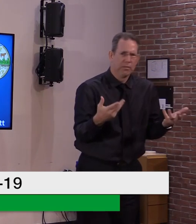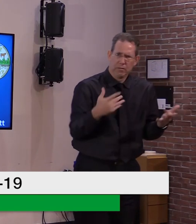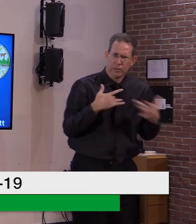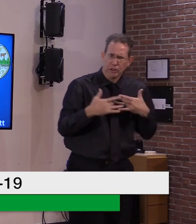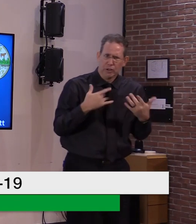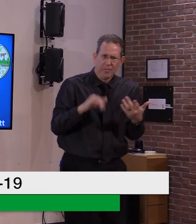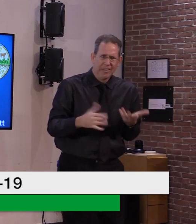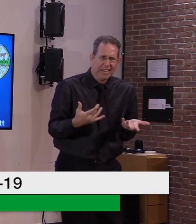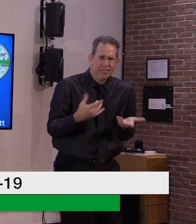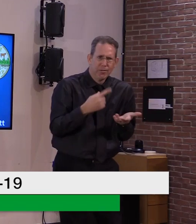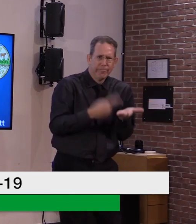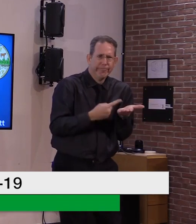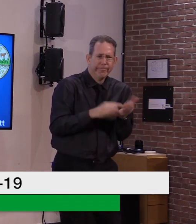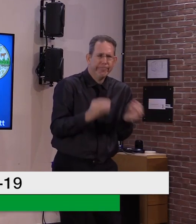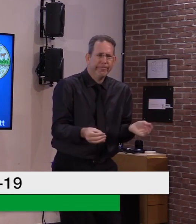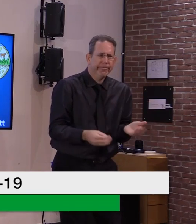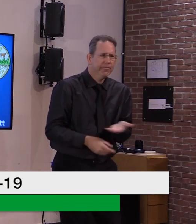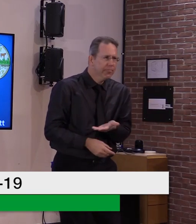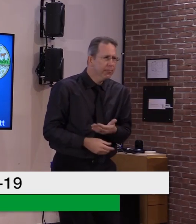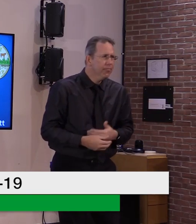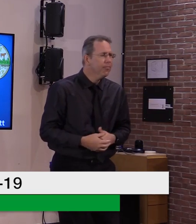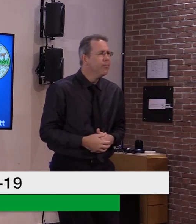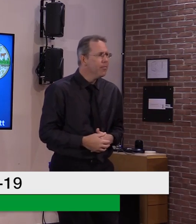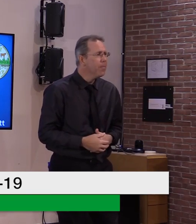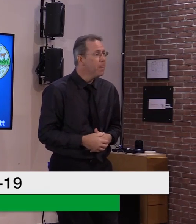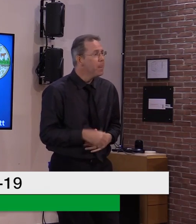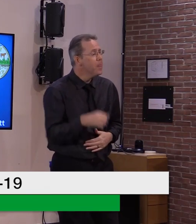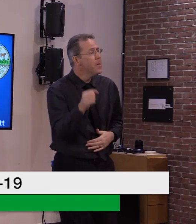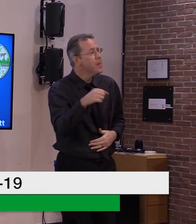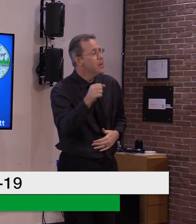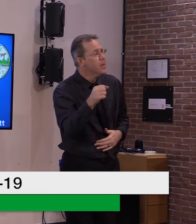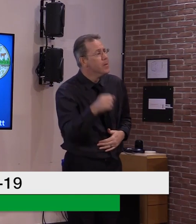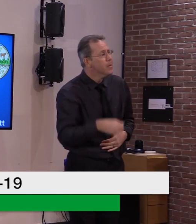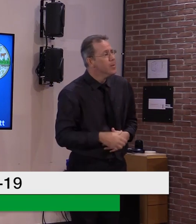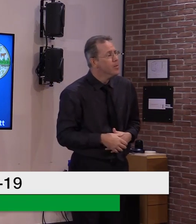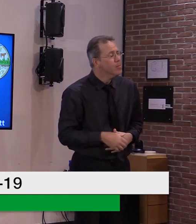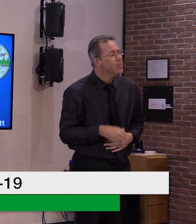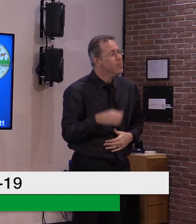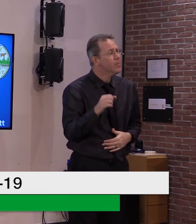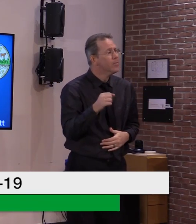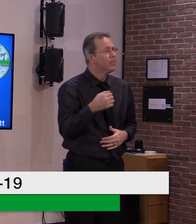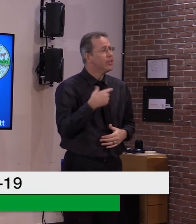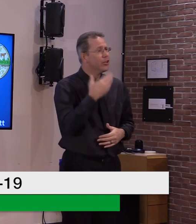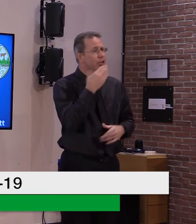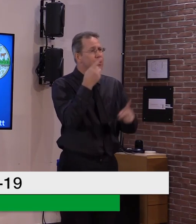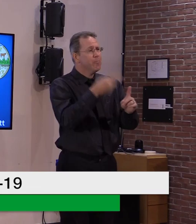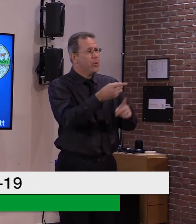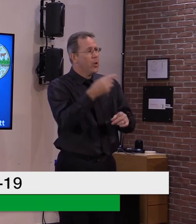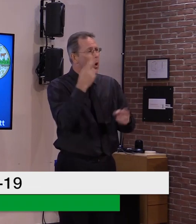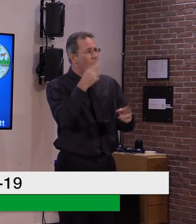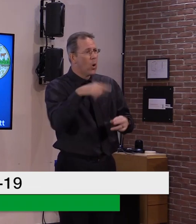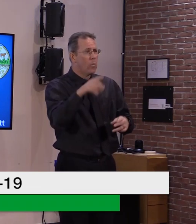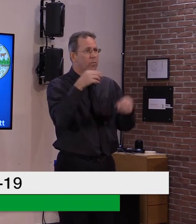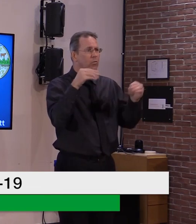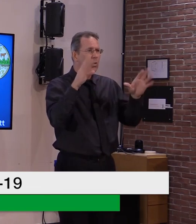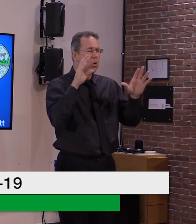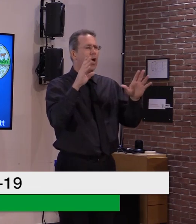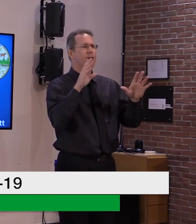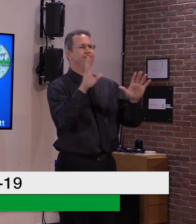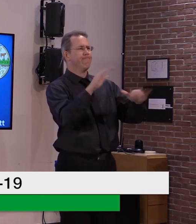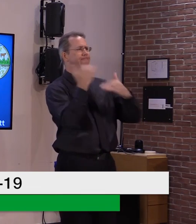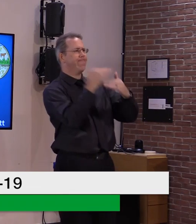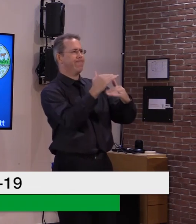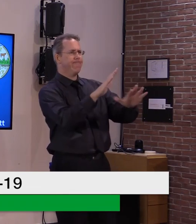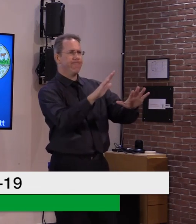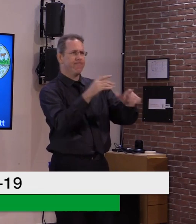retailers will adhere to the guidance uh make sure that we don't have a problem uh after after the holiday